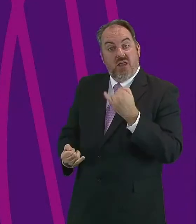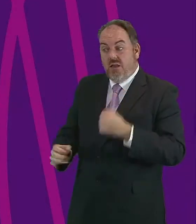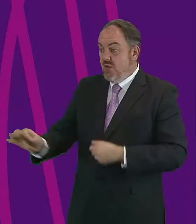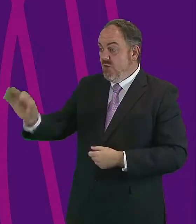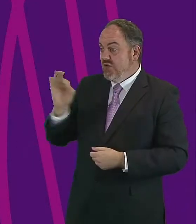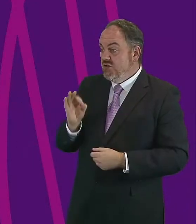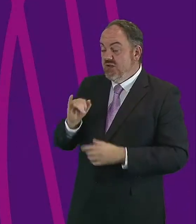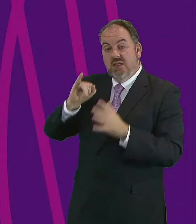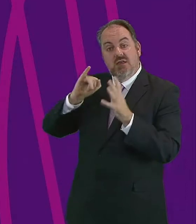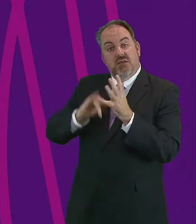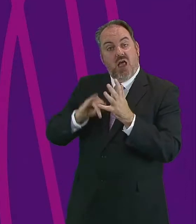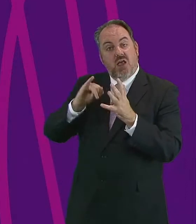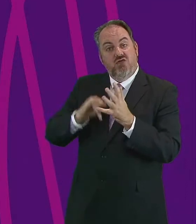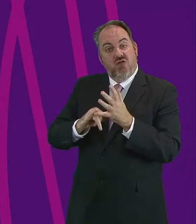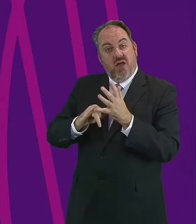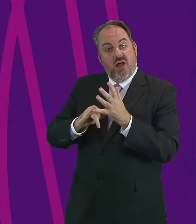White.